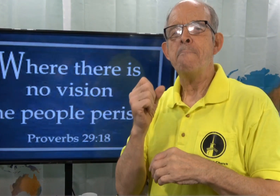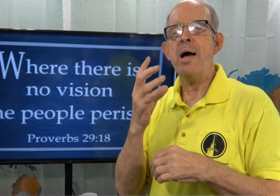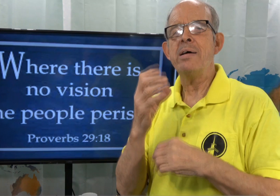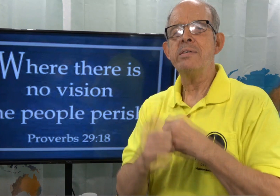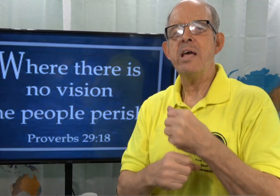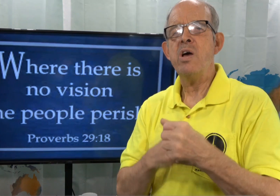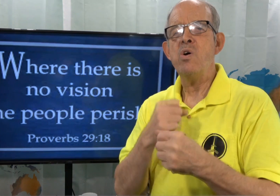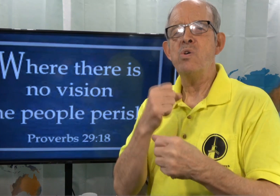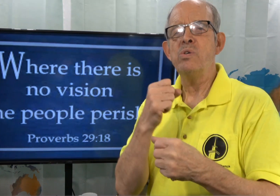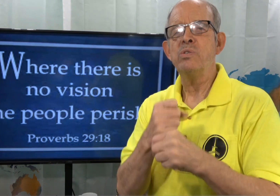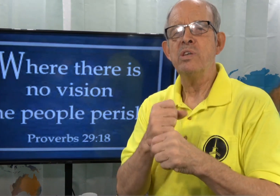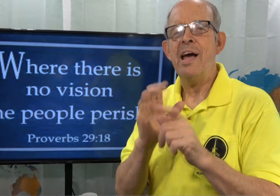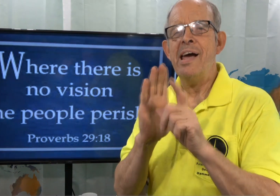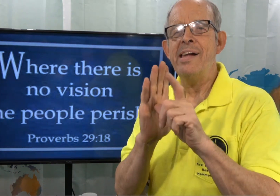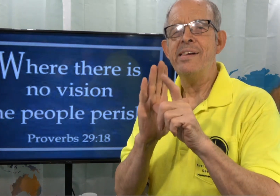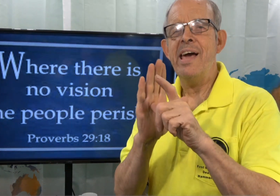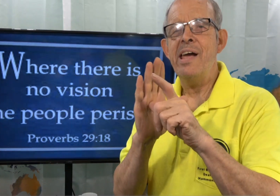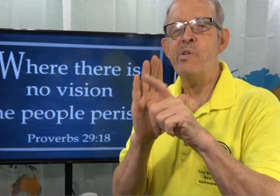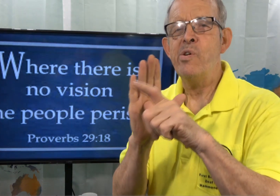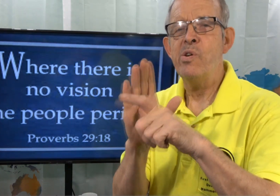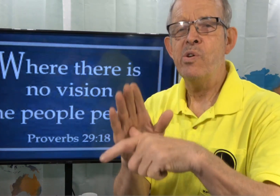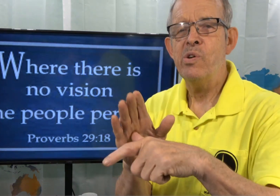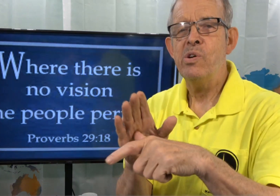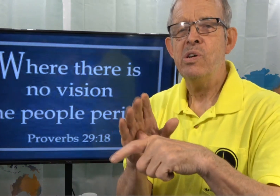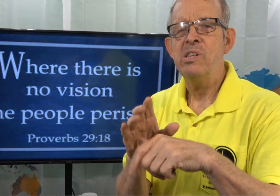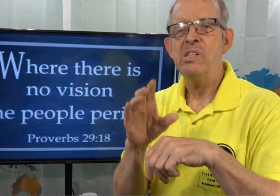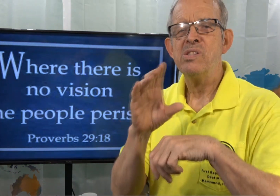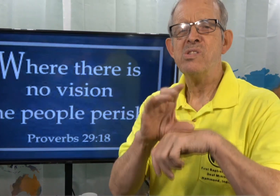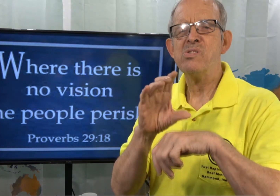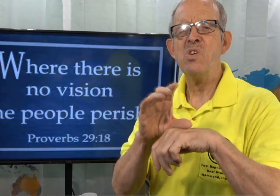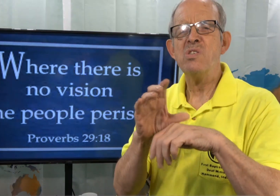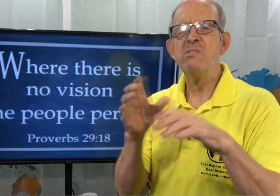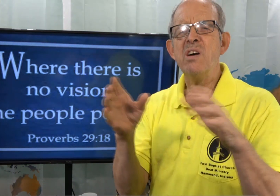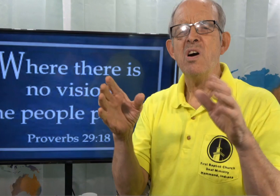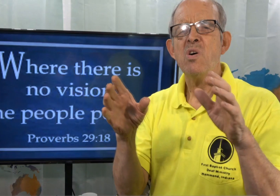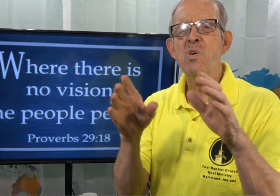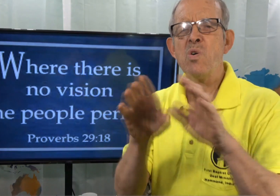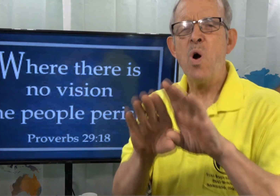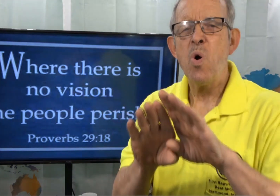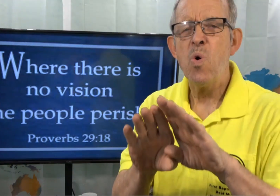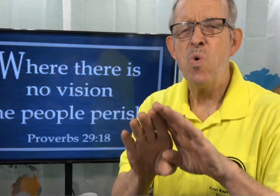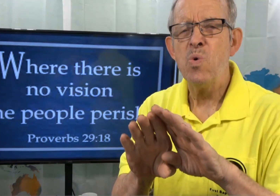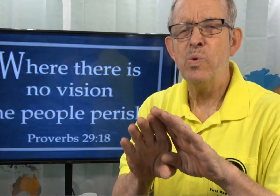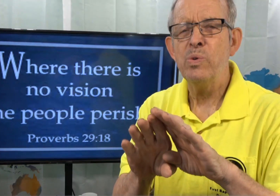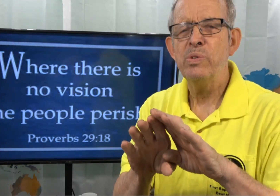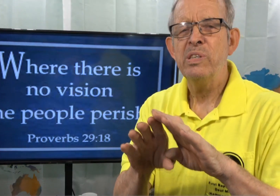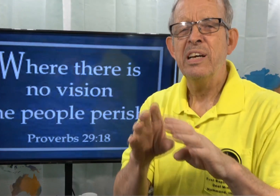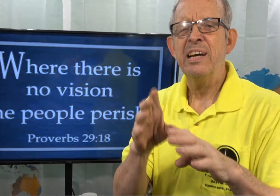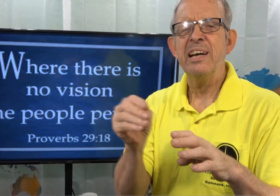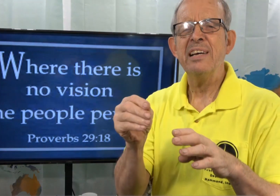Many years later, the tree grows and